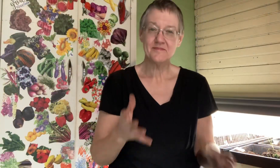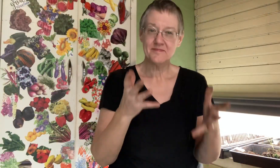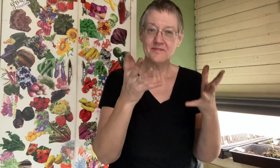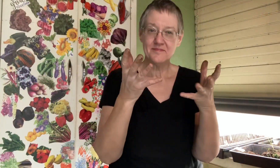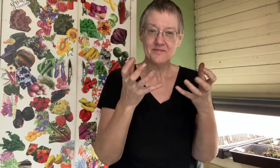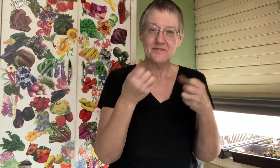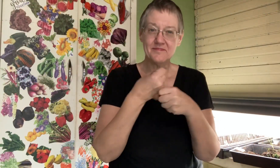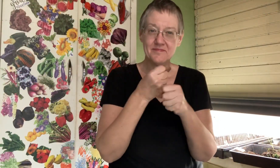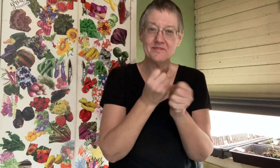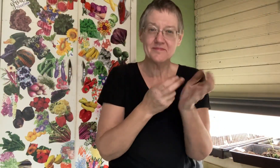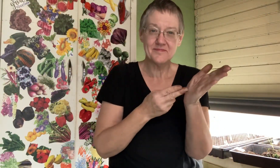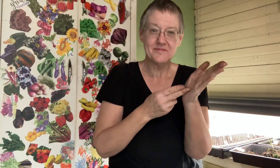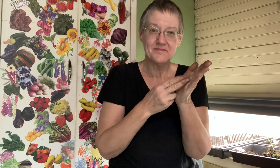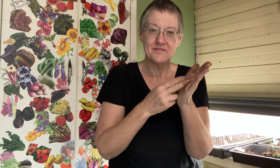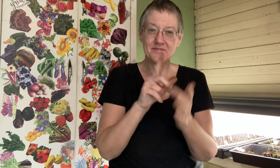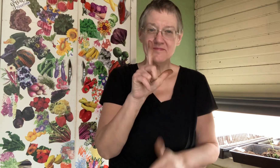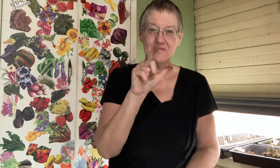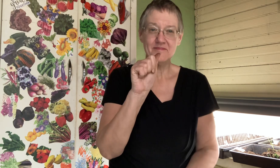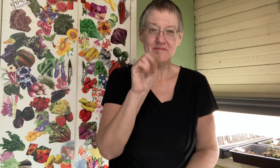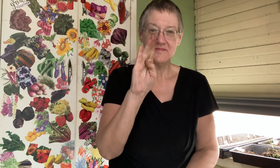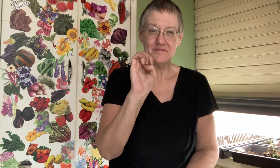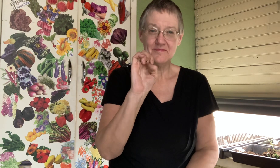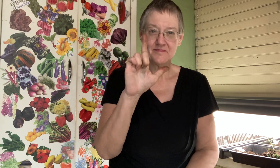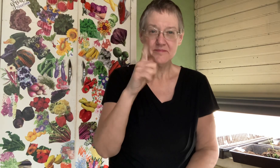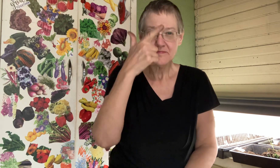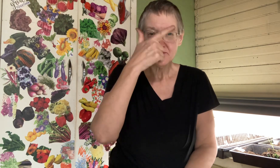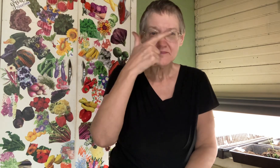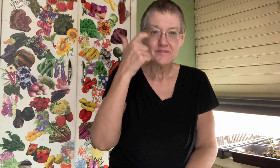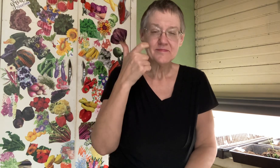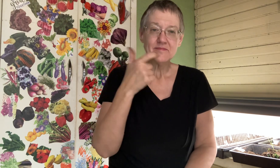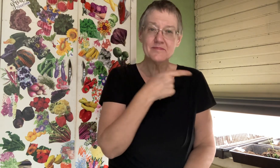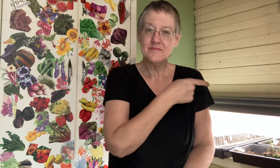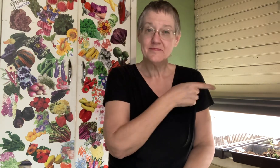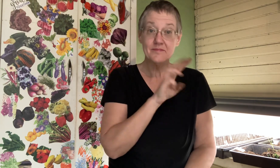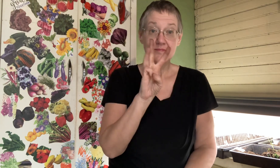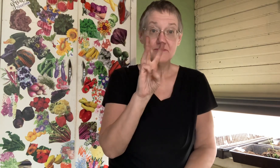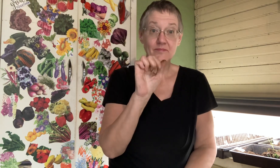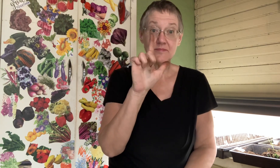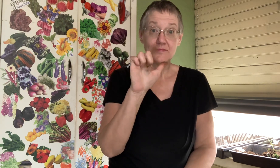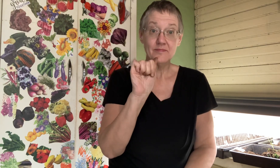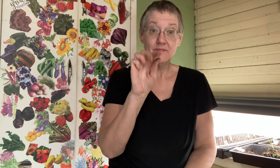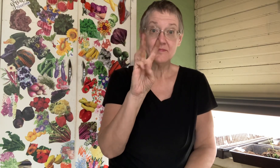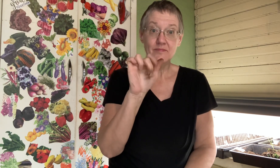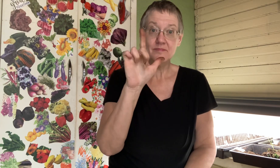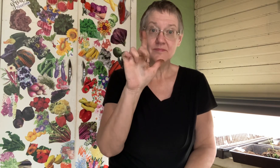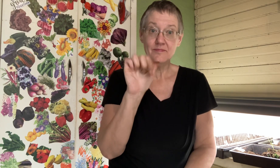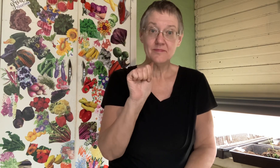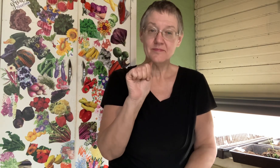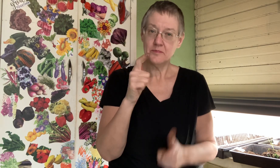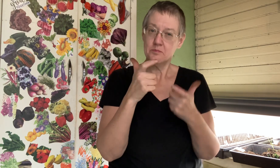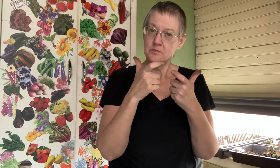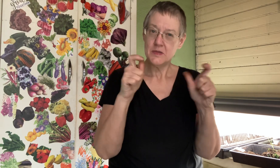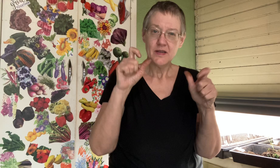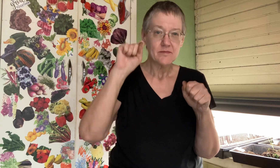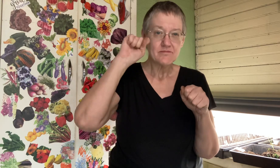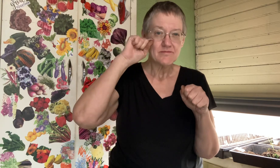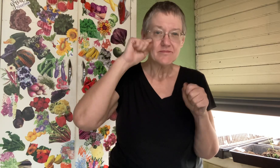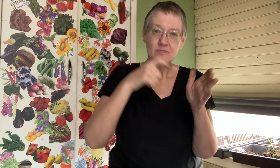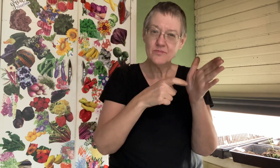Now I'm going to want to make sure I label these onions, because these Walla Walla onions, they're